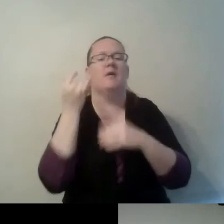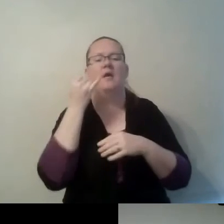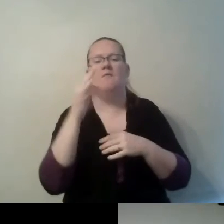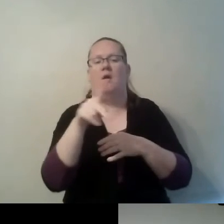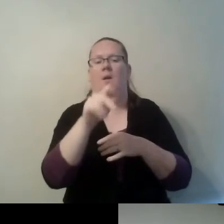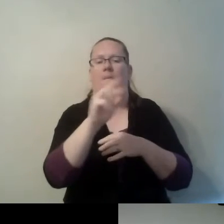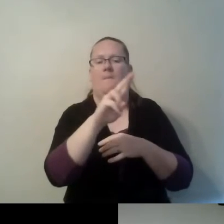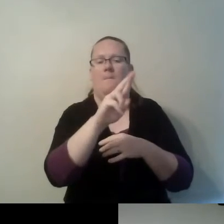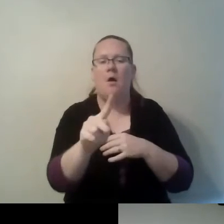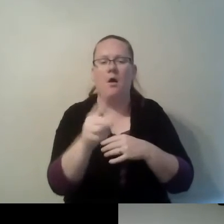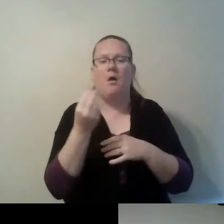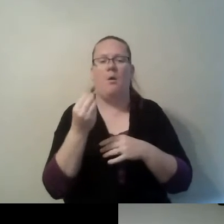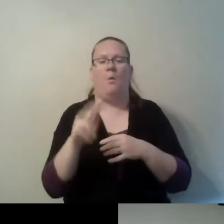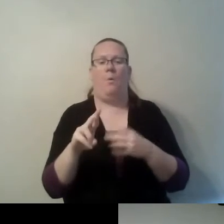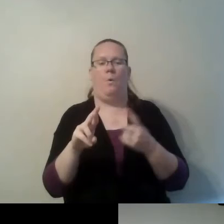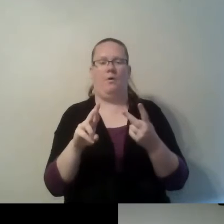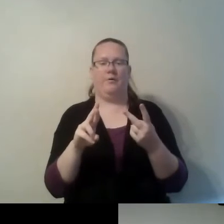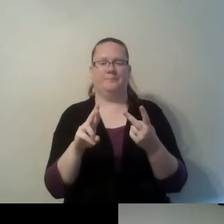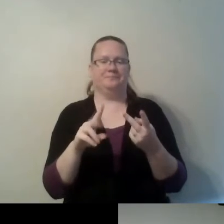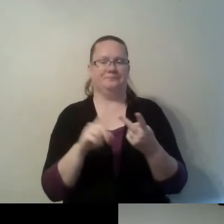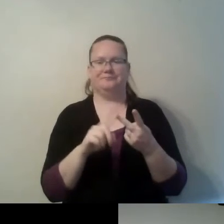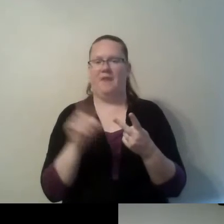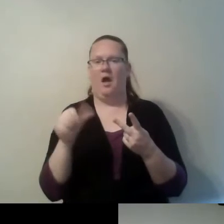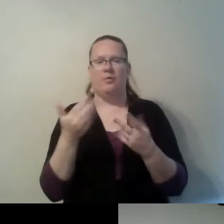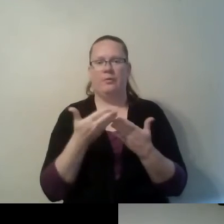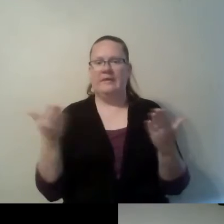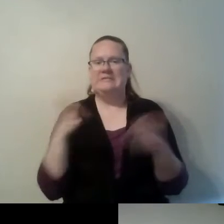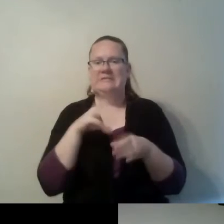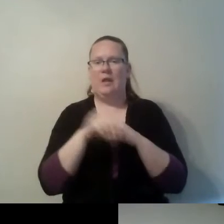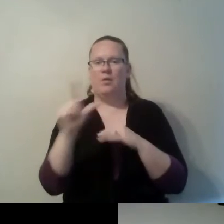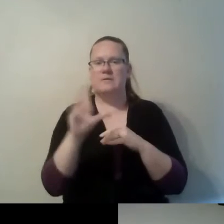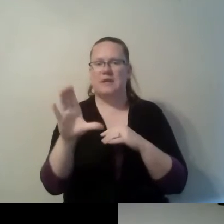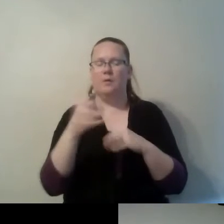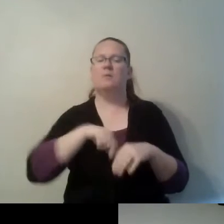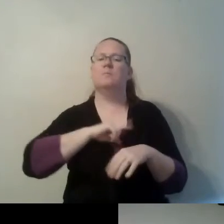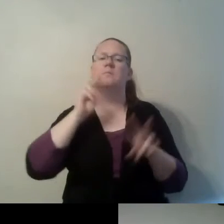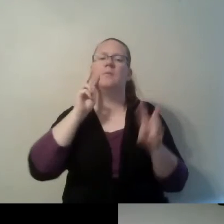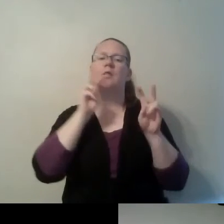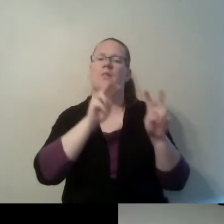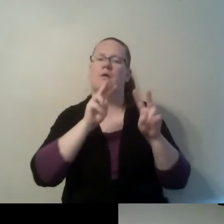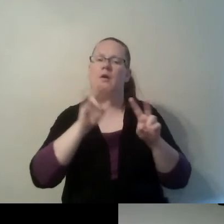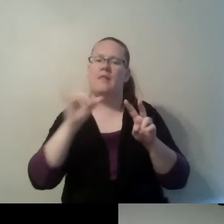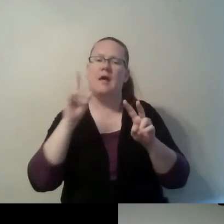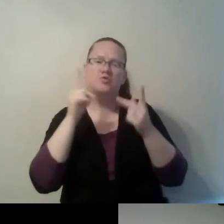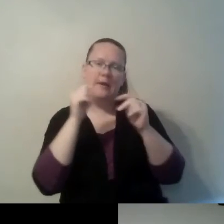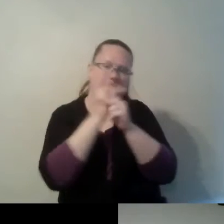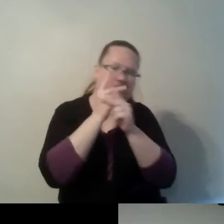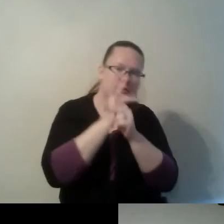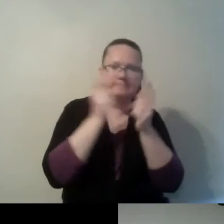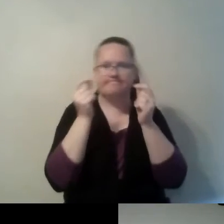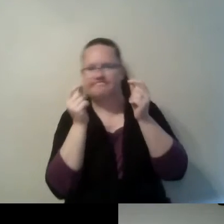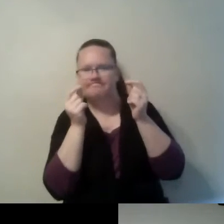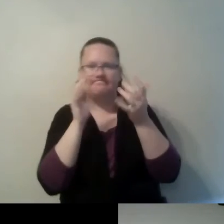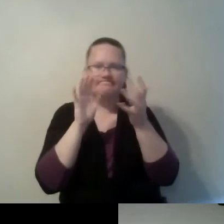another facility that we have in Lucas County. We've been looking at that and again trying to figure out the best routes to